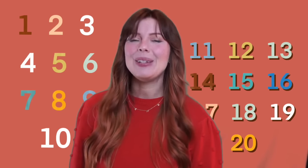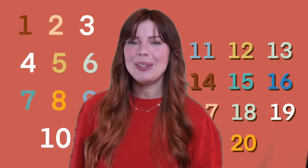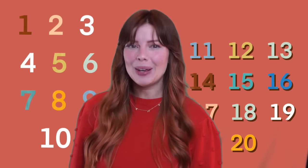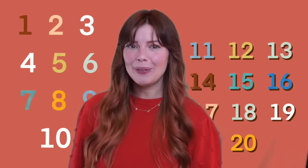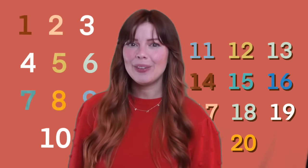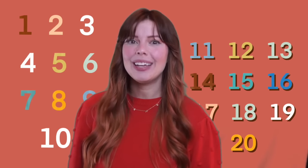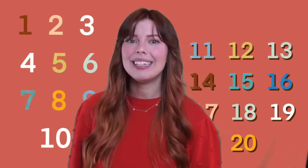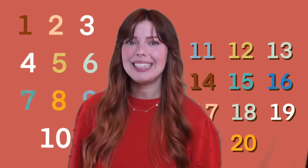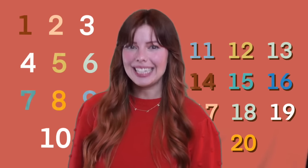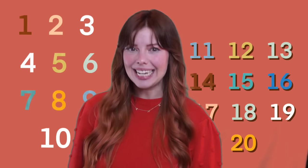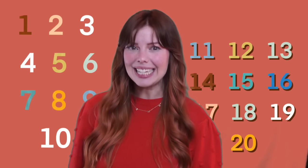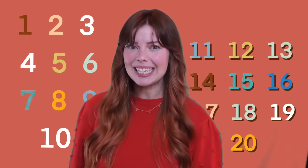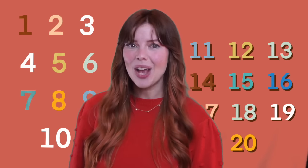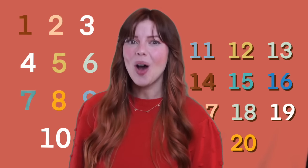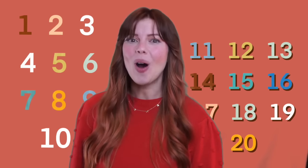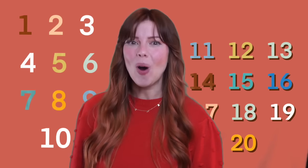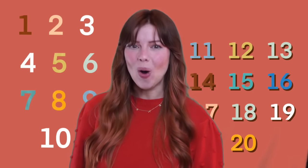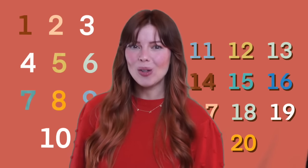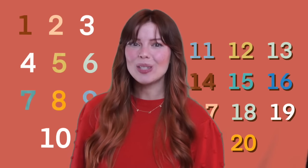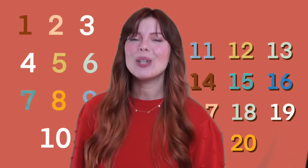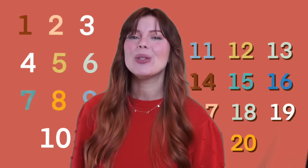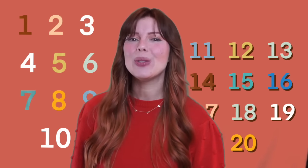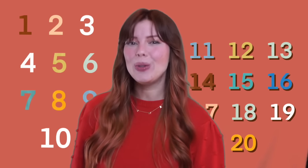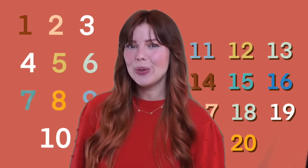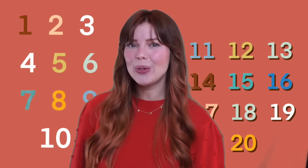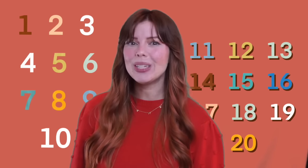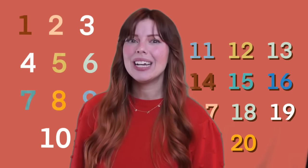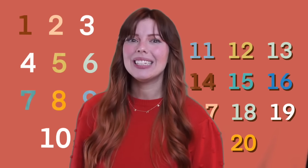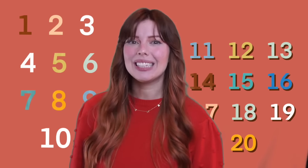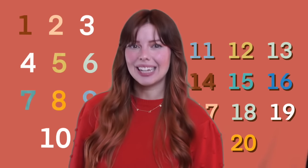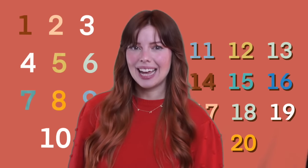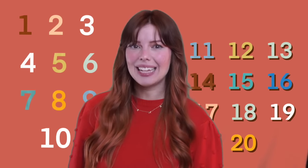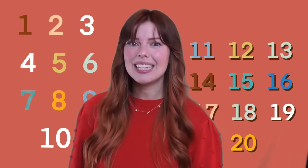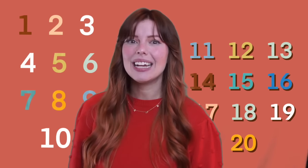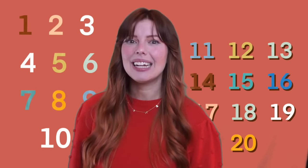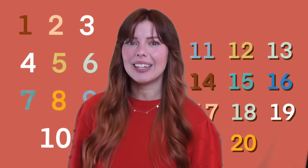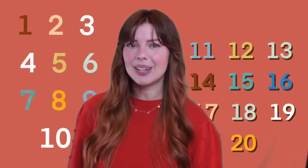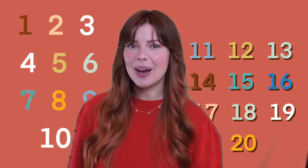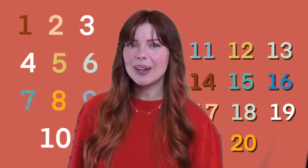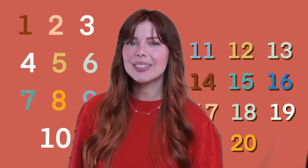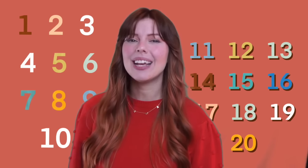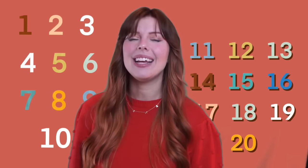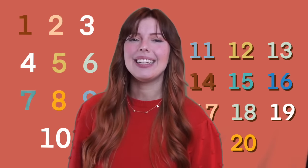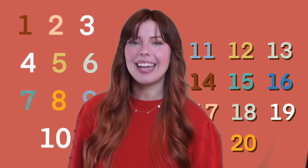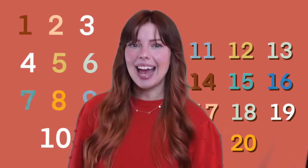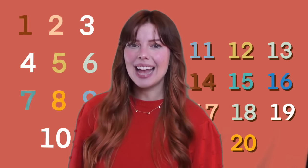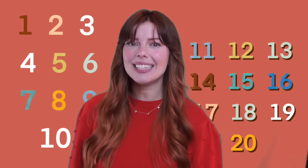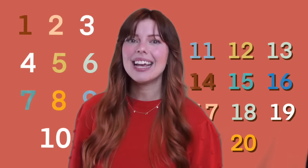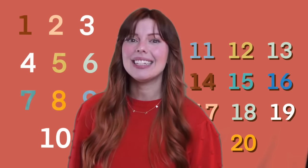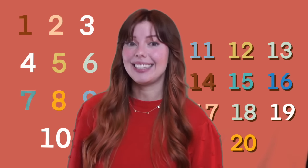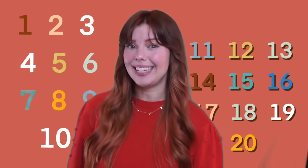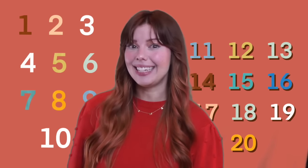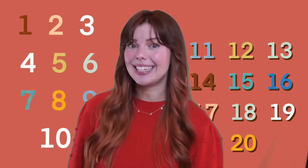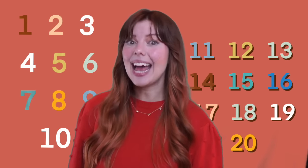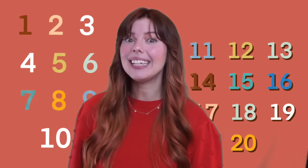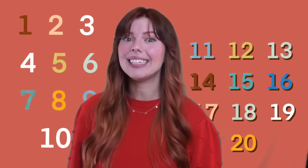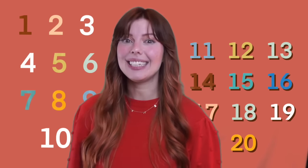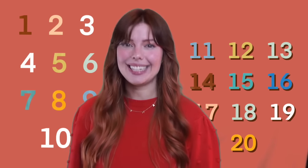neuf, dix, onze, douze, treize, quatorze, quinze, dix-sept,